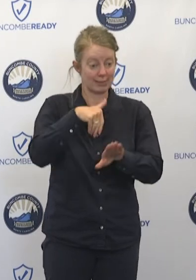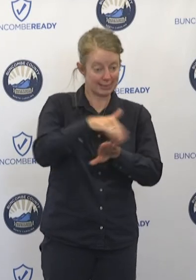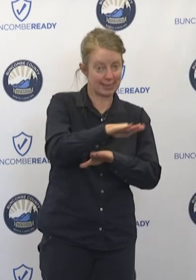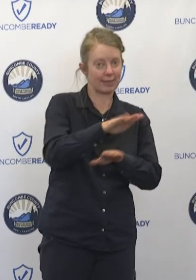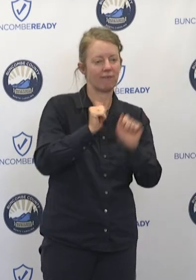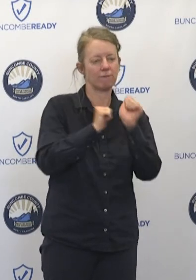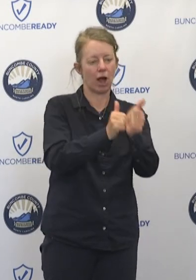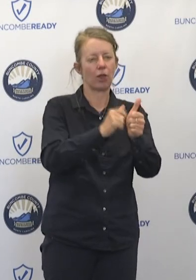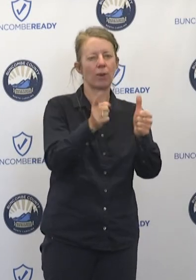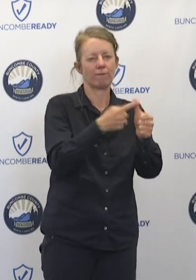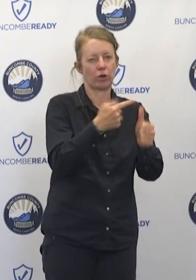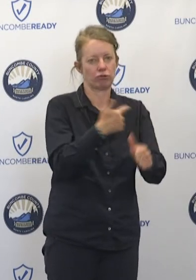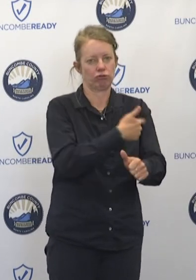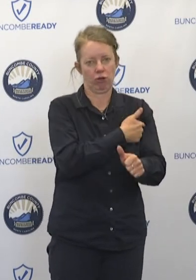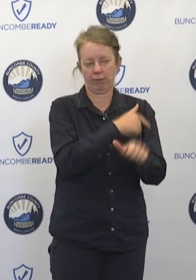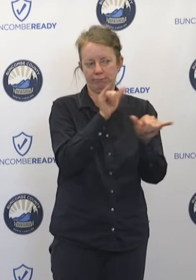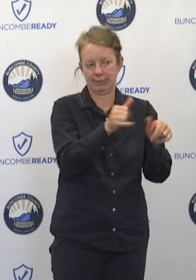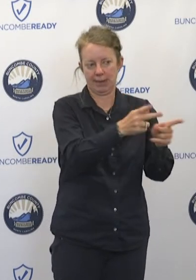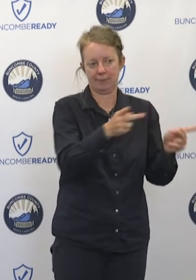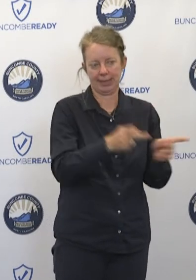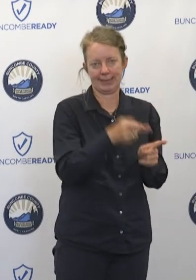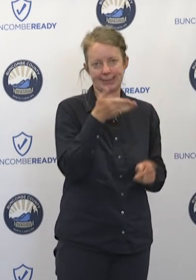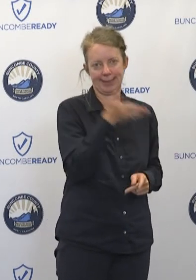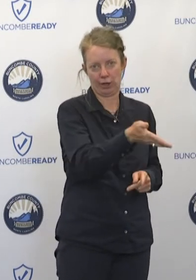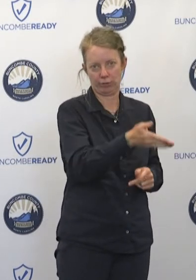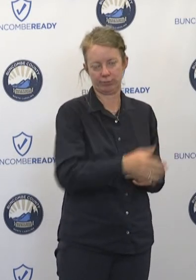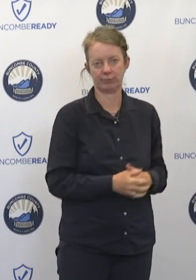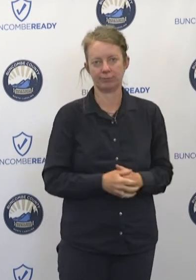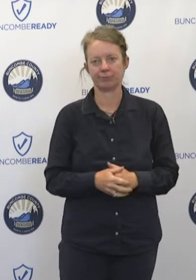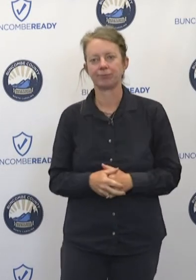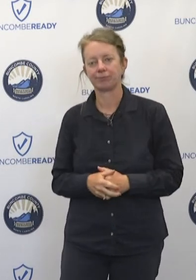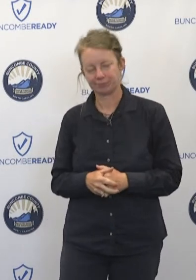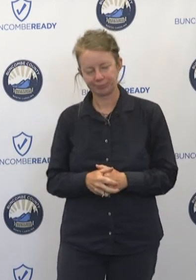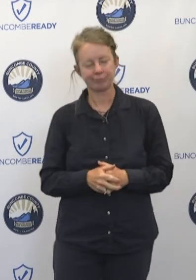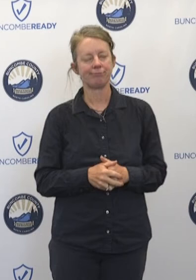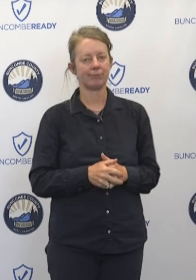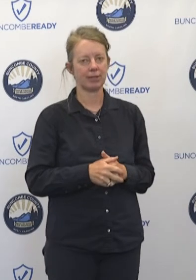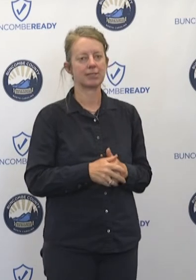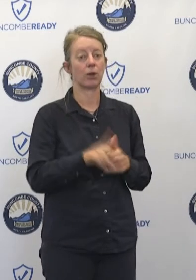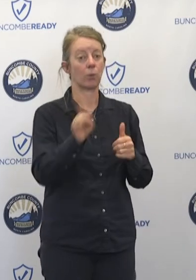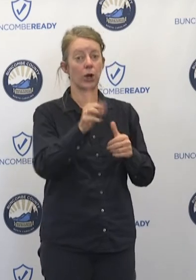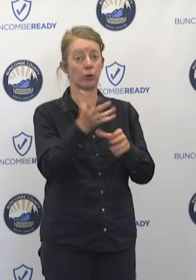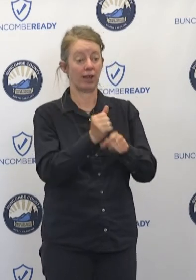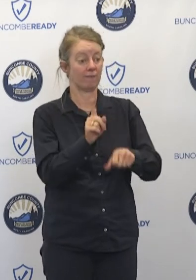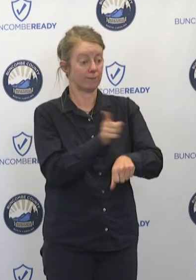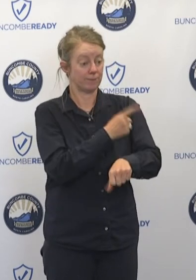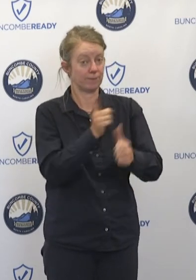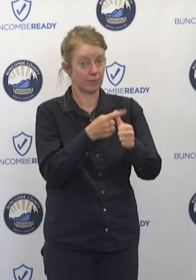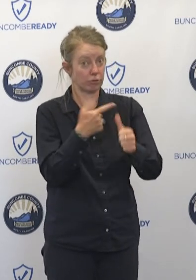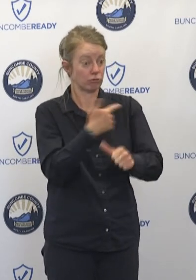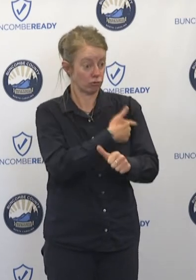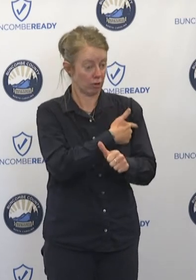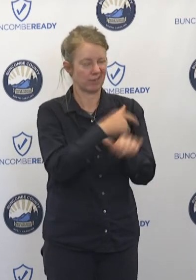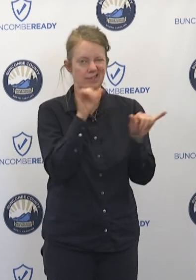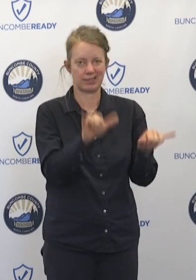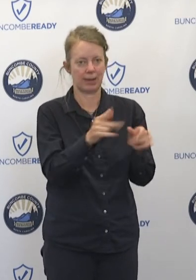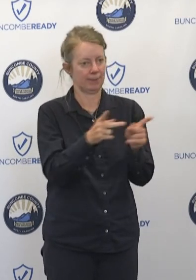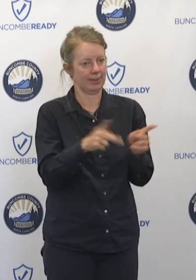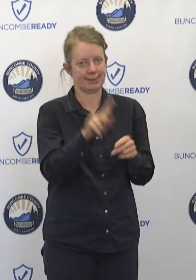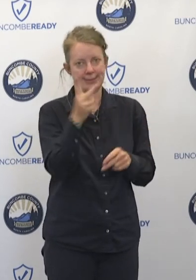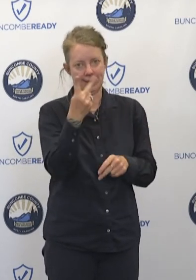dose allocation and administration. Your first dose provider will have your second dose.